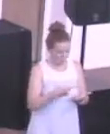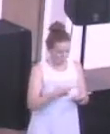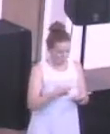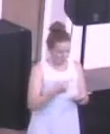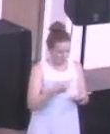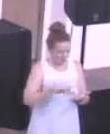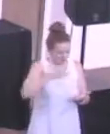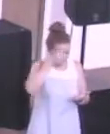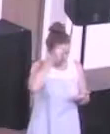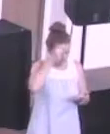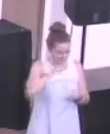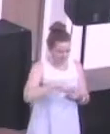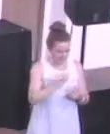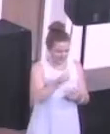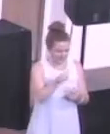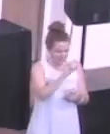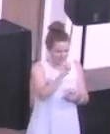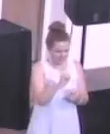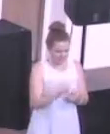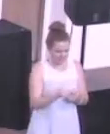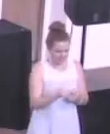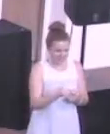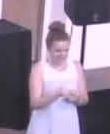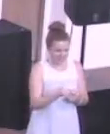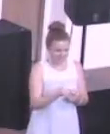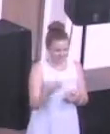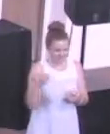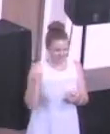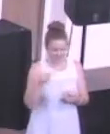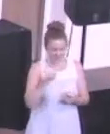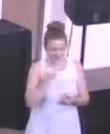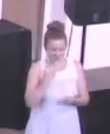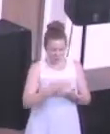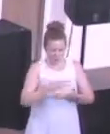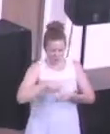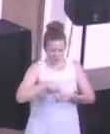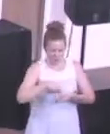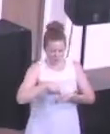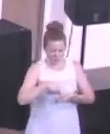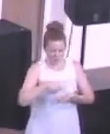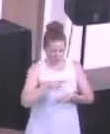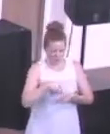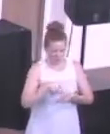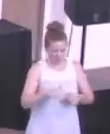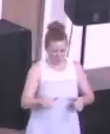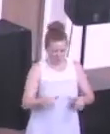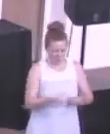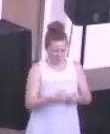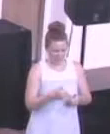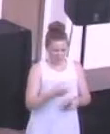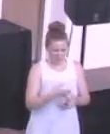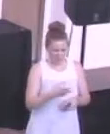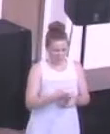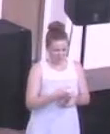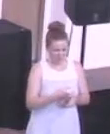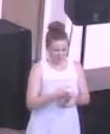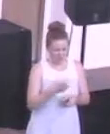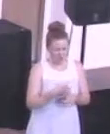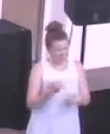that? Okay, I was never a good reader. I didn't learn to read till I was 13 years old. Reading is a challenge, even